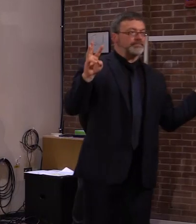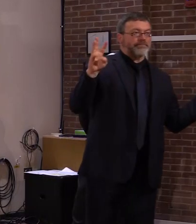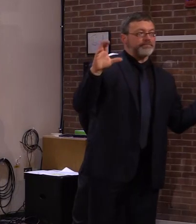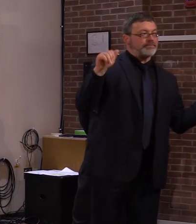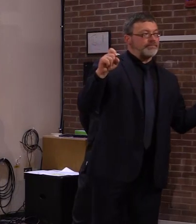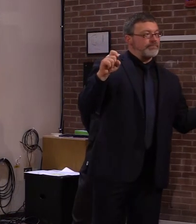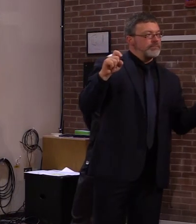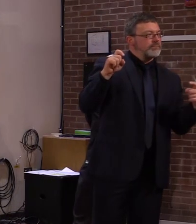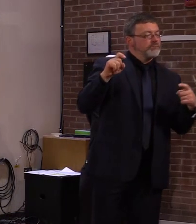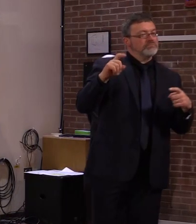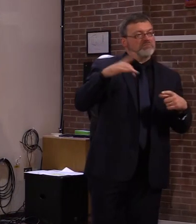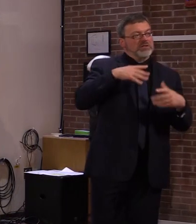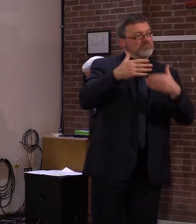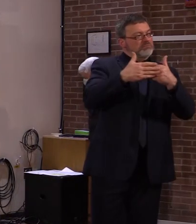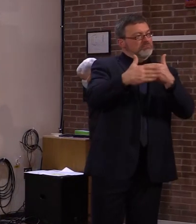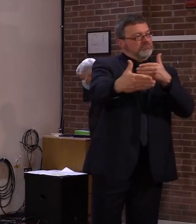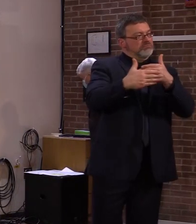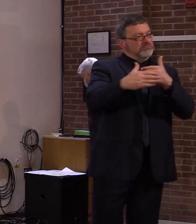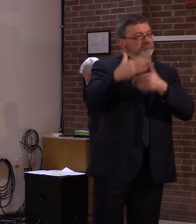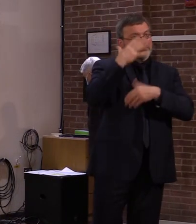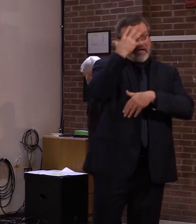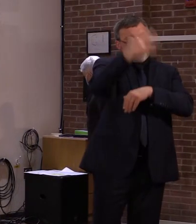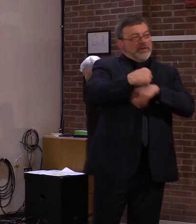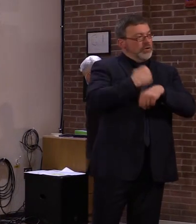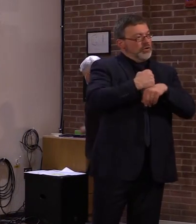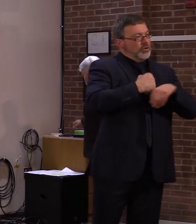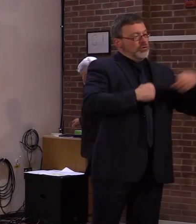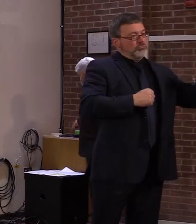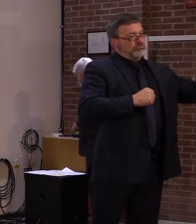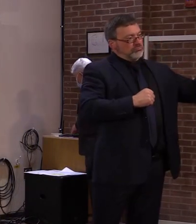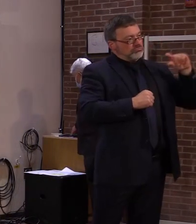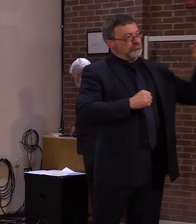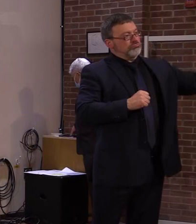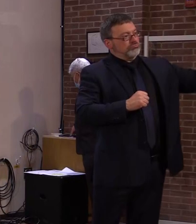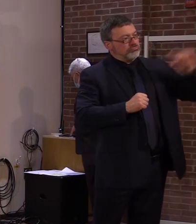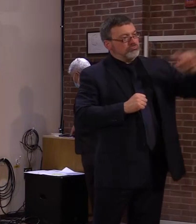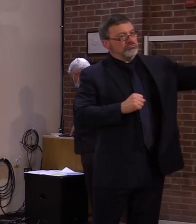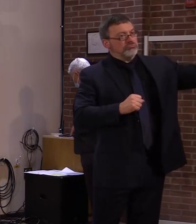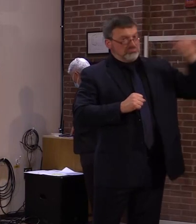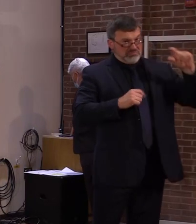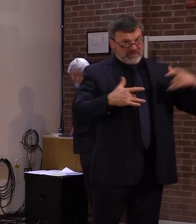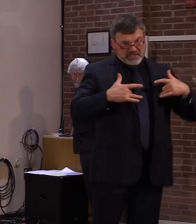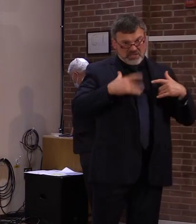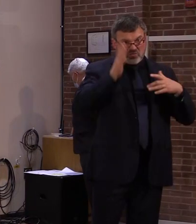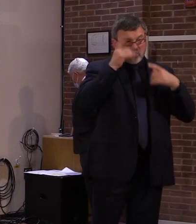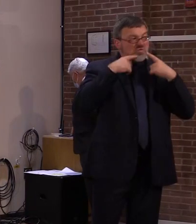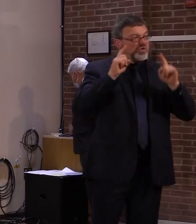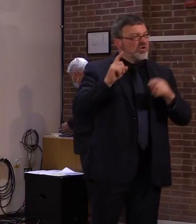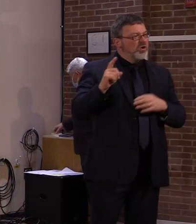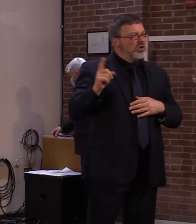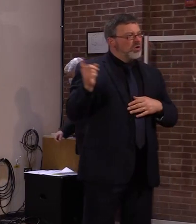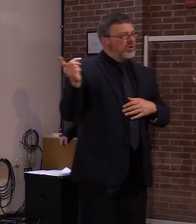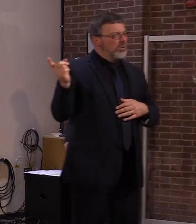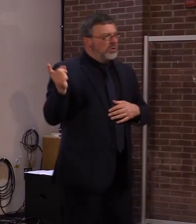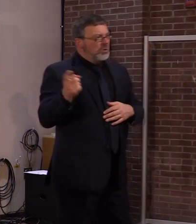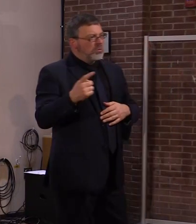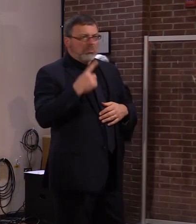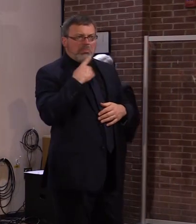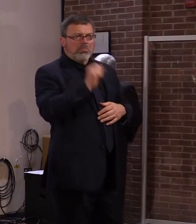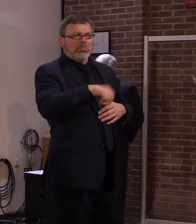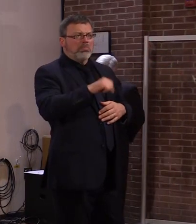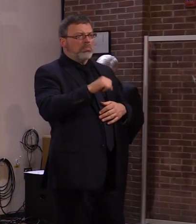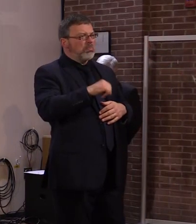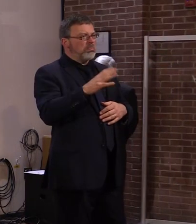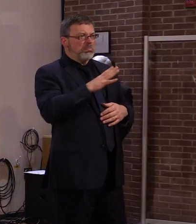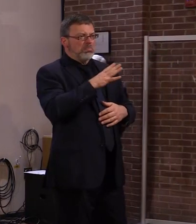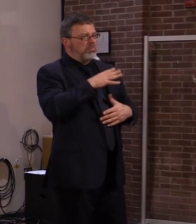are paid out over 5 years. I mean, do you think it can happen? I think it can happen, yes.